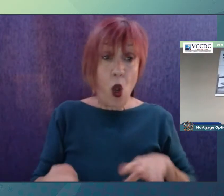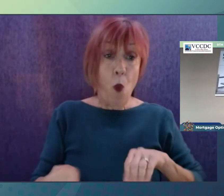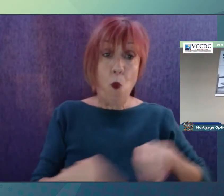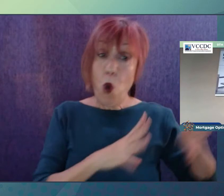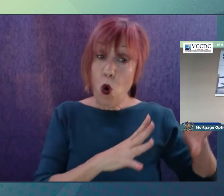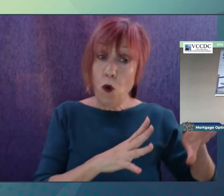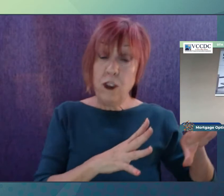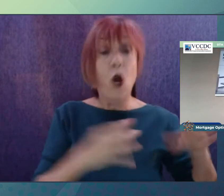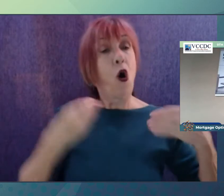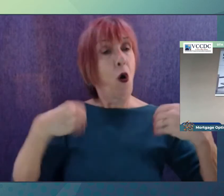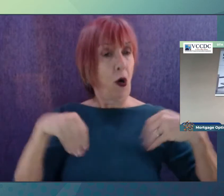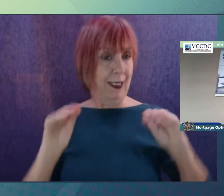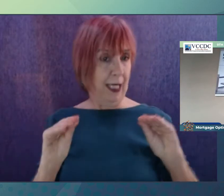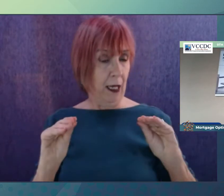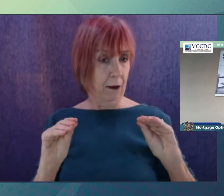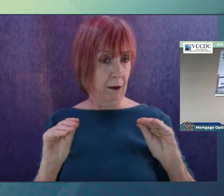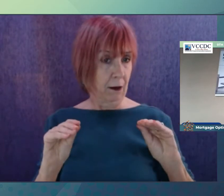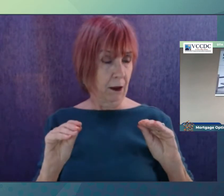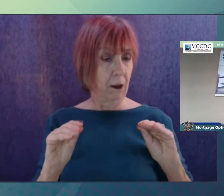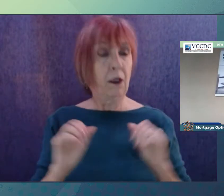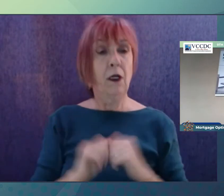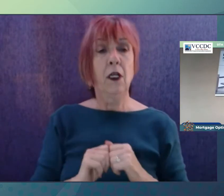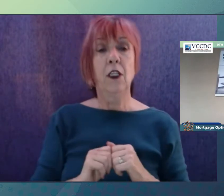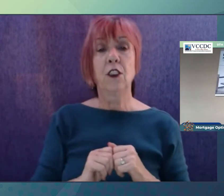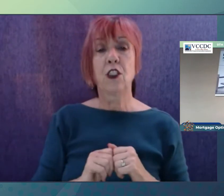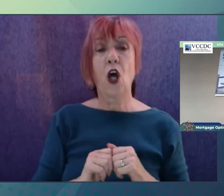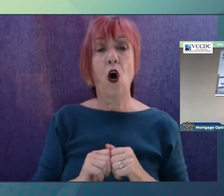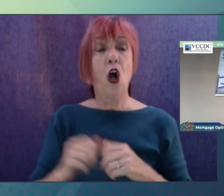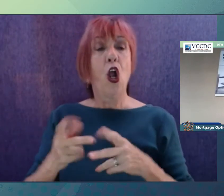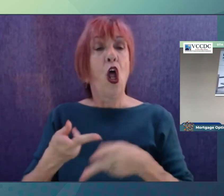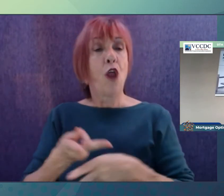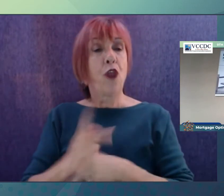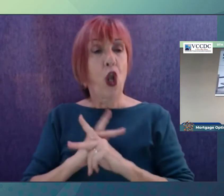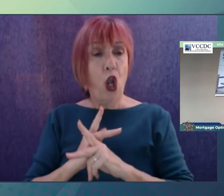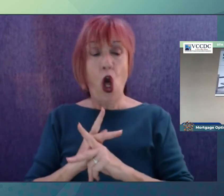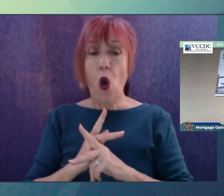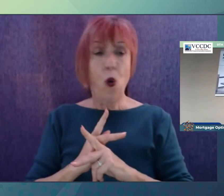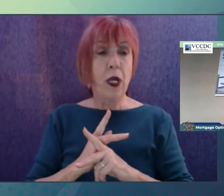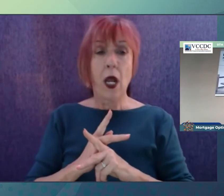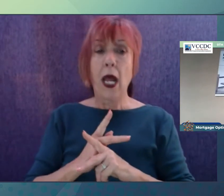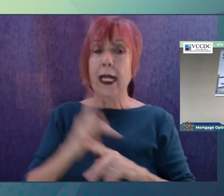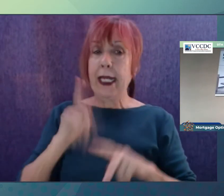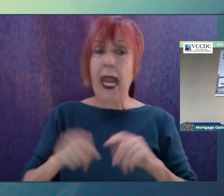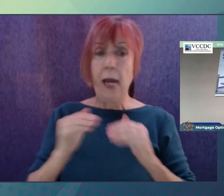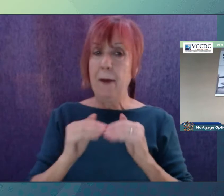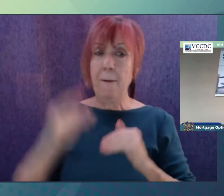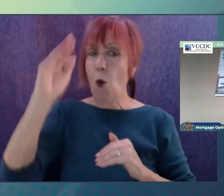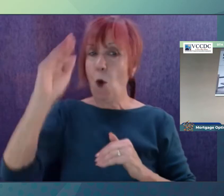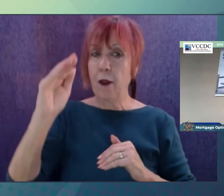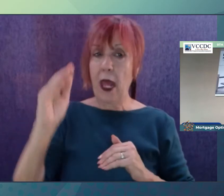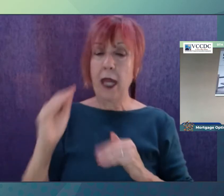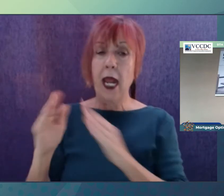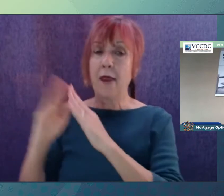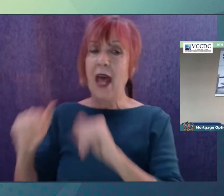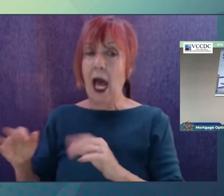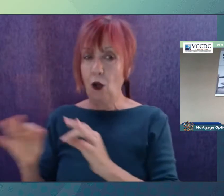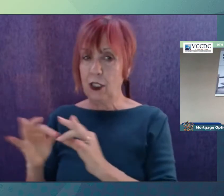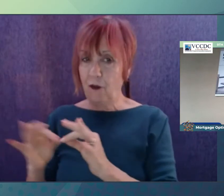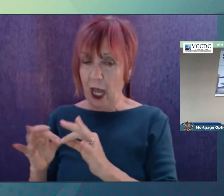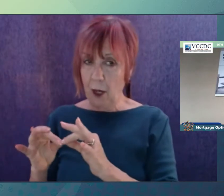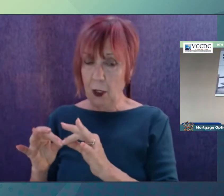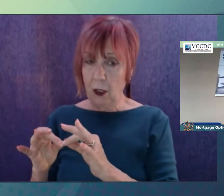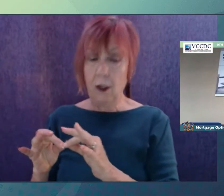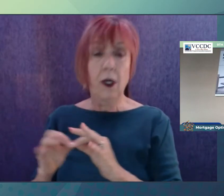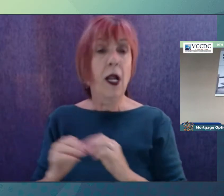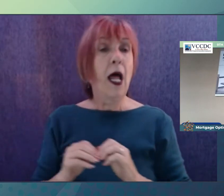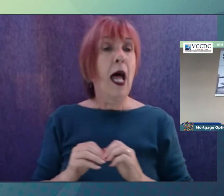require lenders to structure the transaction so the loan amount doesn't exceed the home value, and the borrower or borrower's state won't be held